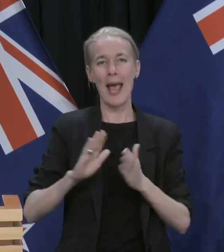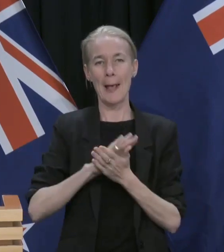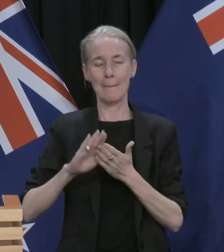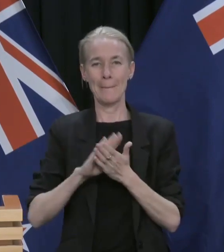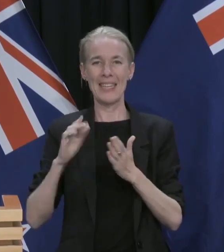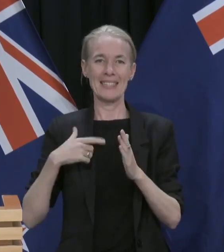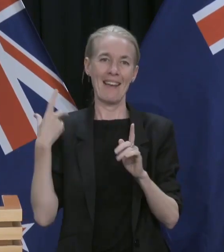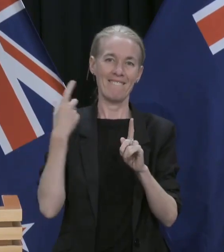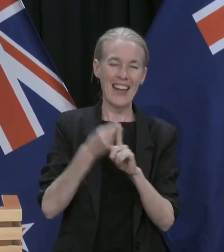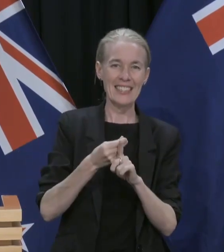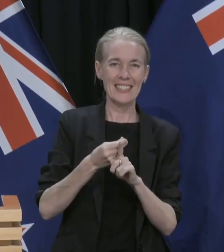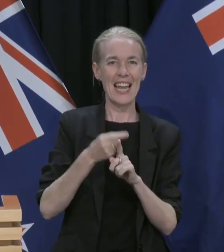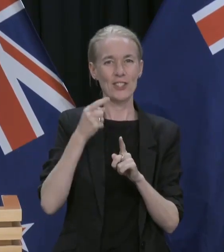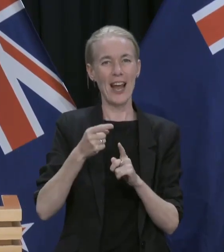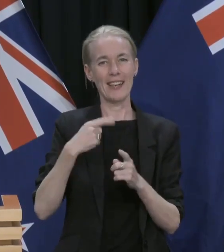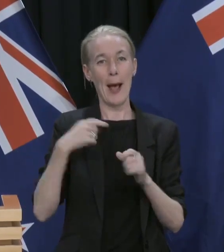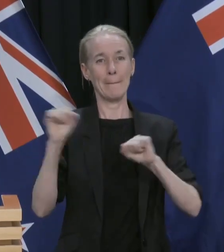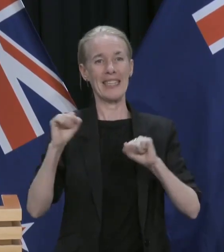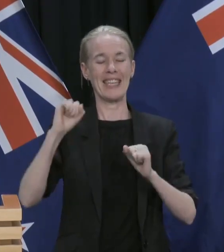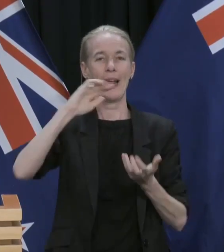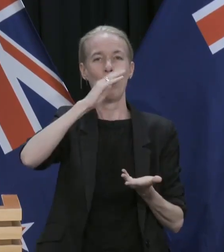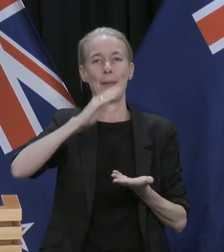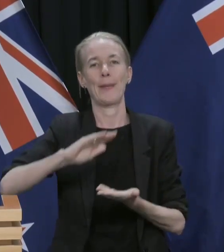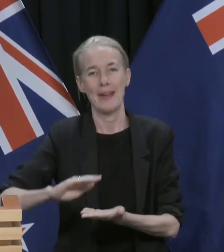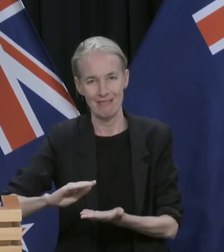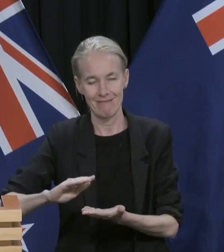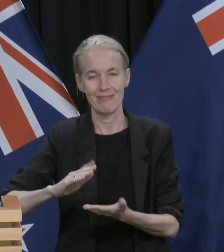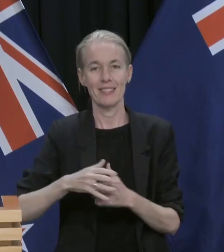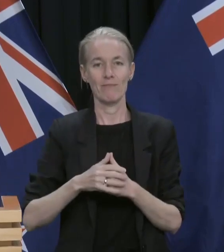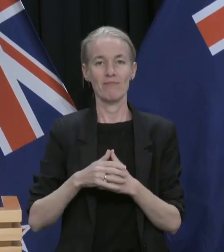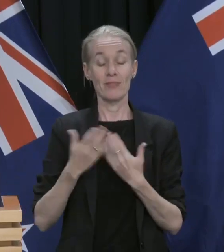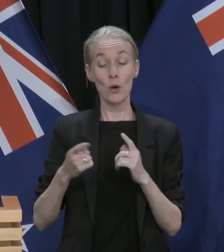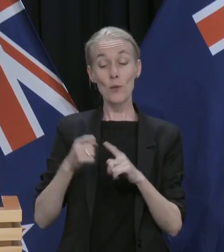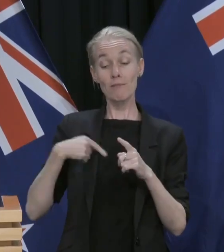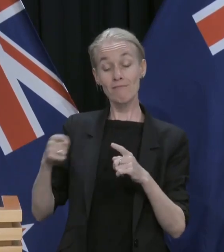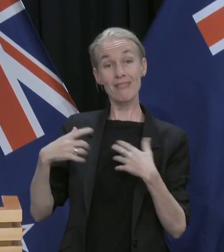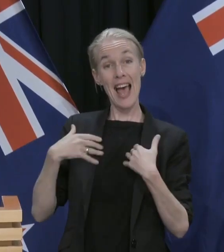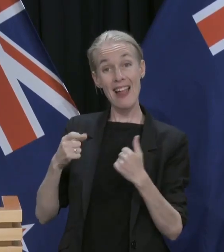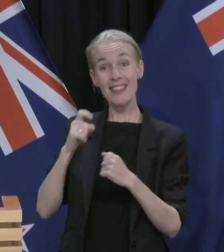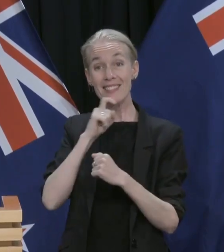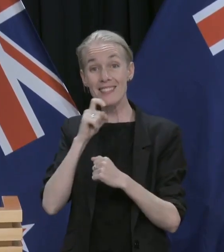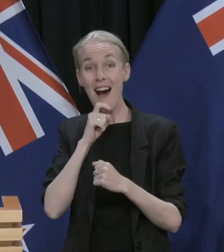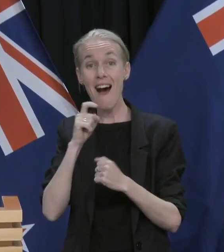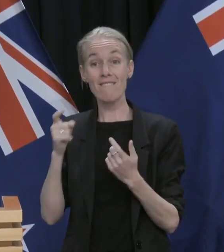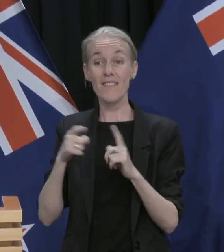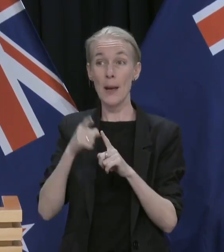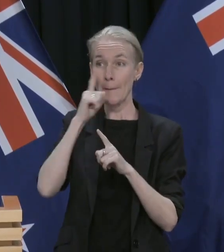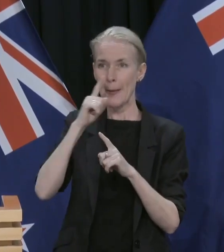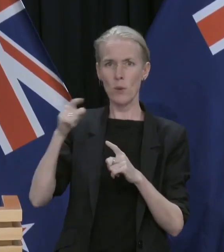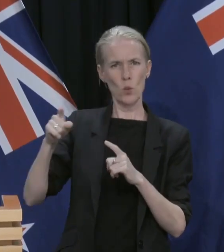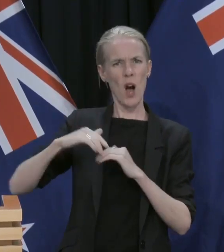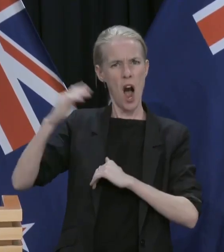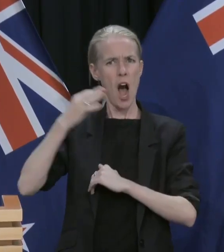and people in Group 2, the estimated 480,000 frontline workers and healthcare workers and people living in high-risk